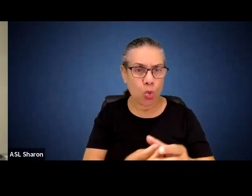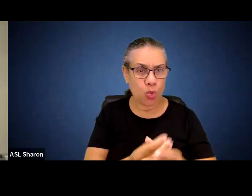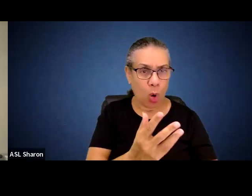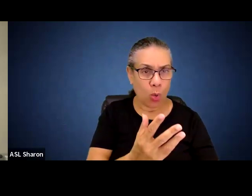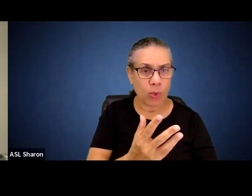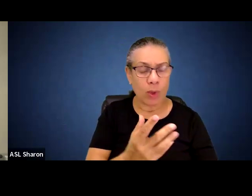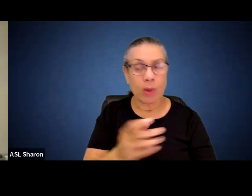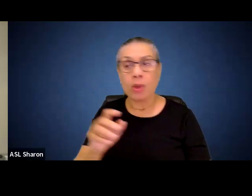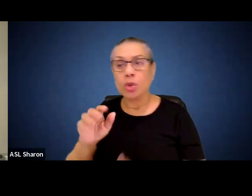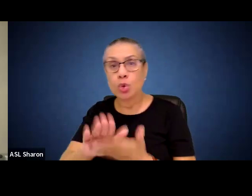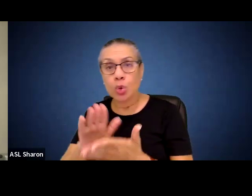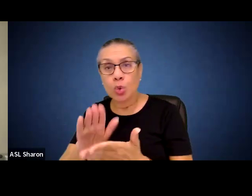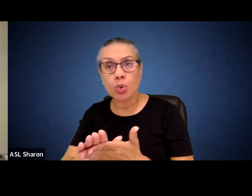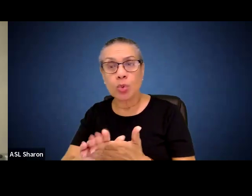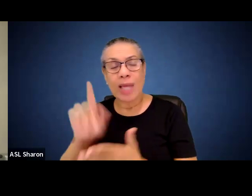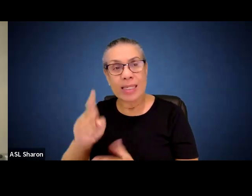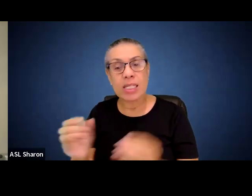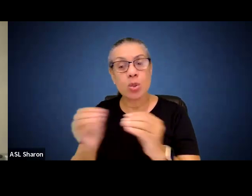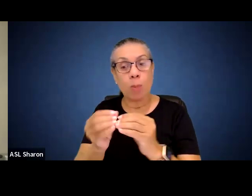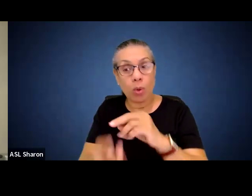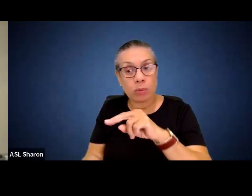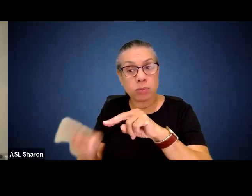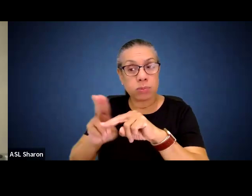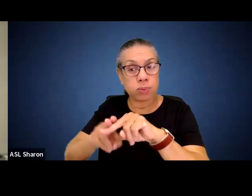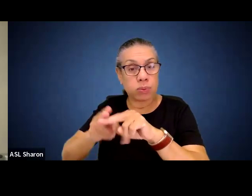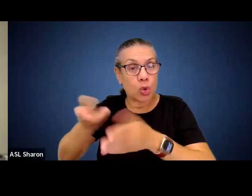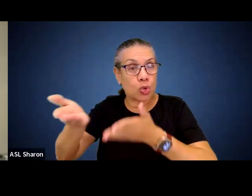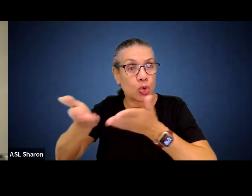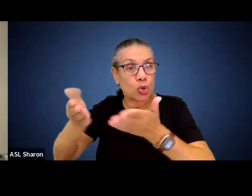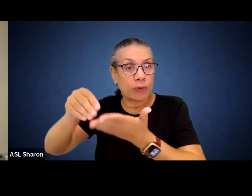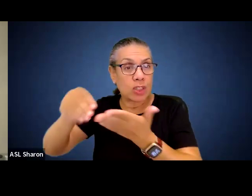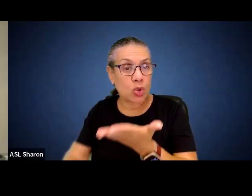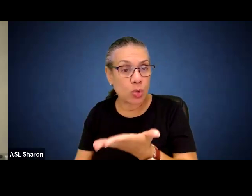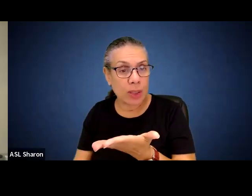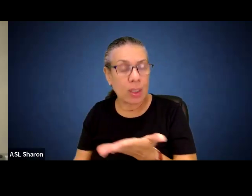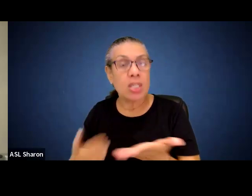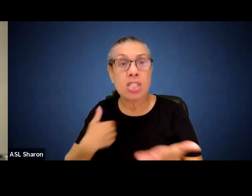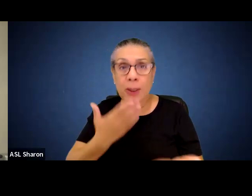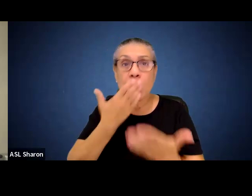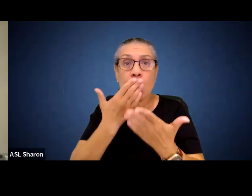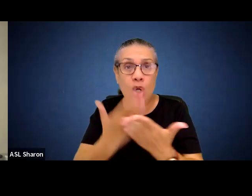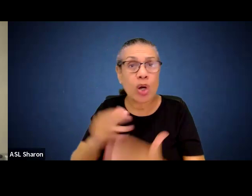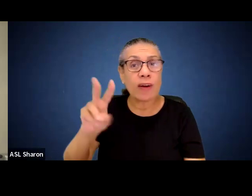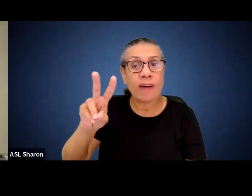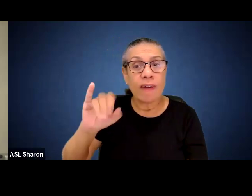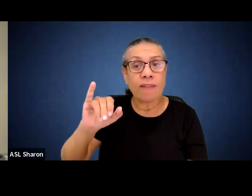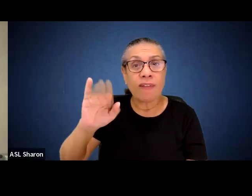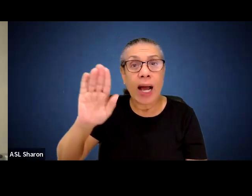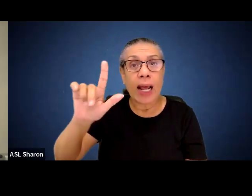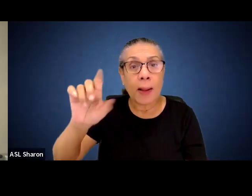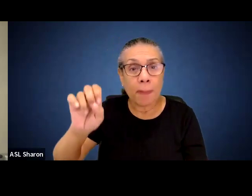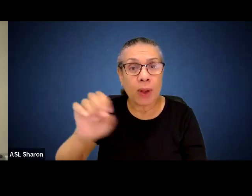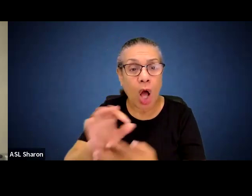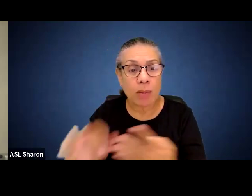higher growth, a higher growth rate to actually be serving students well and to be a viable option. So like I may make a